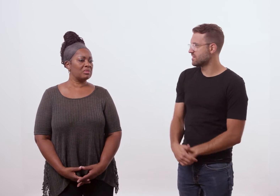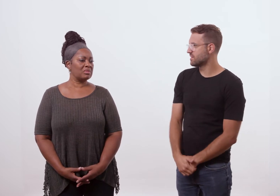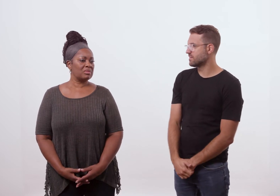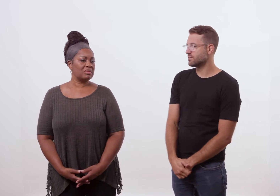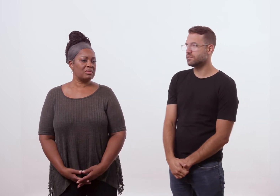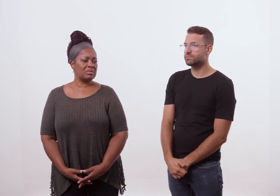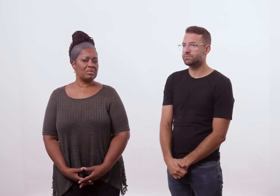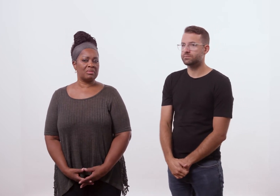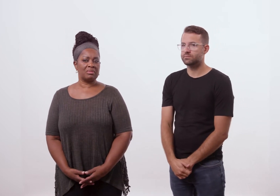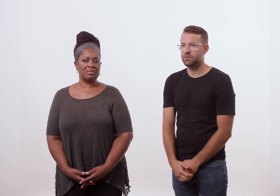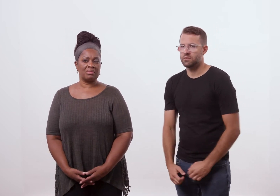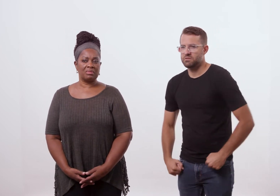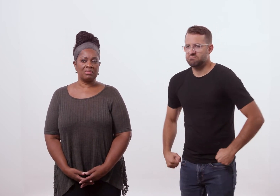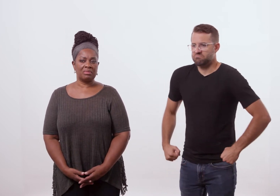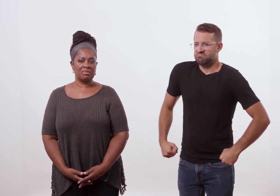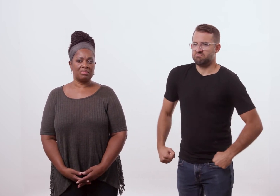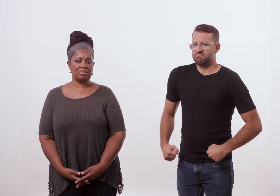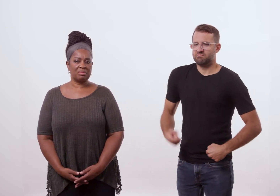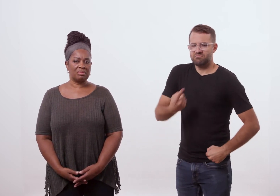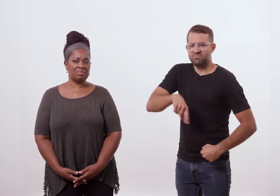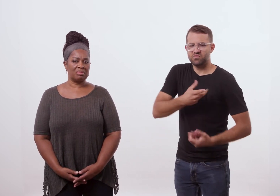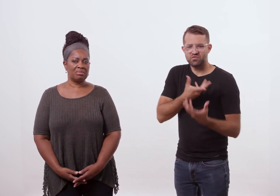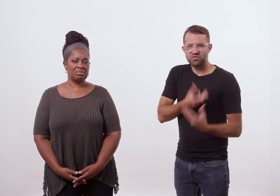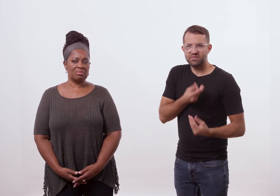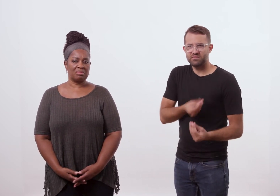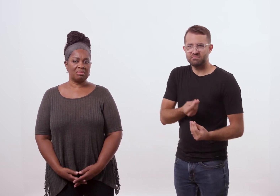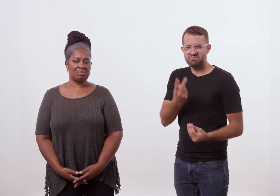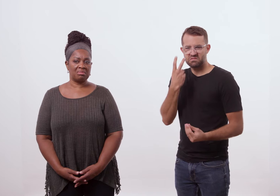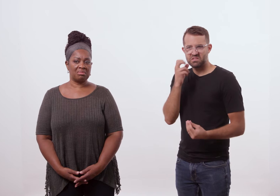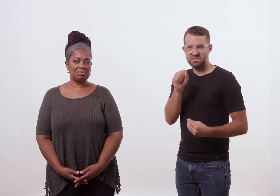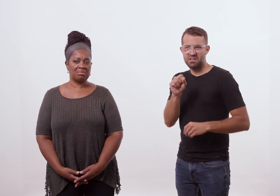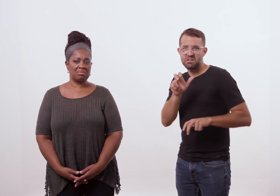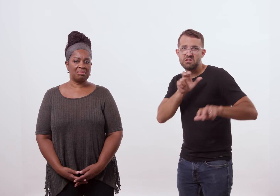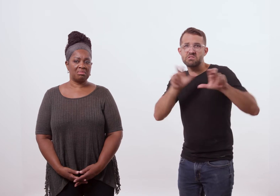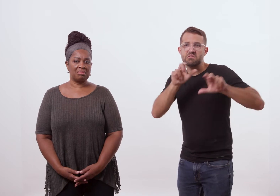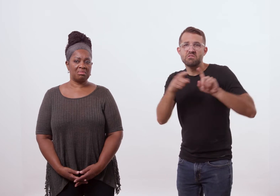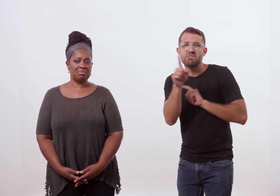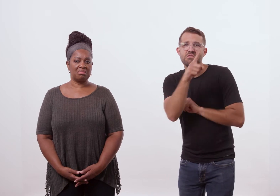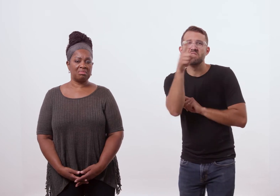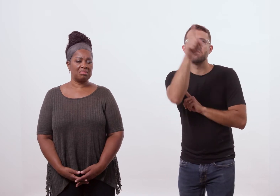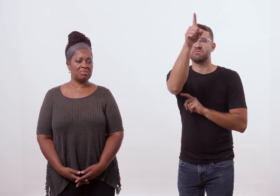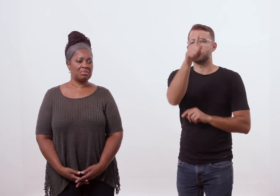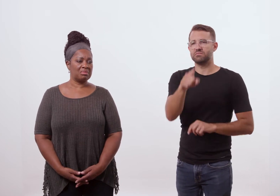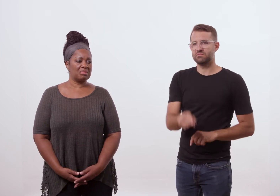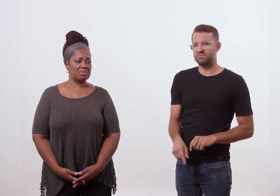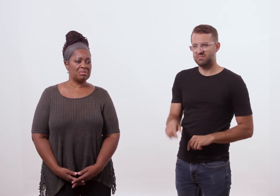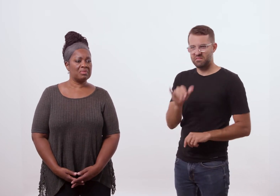soft lot, aren't they, Tristan? I doubt most of them will make it up this far. Don't much like the look in that first one's